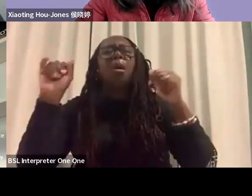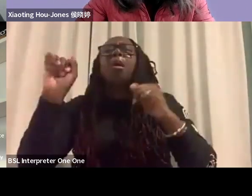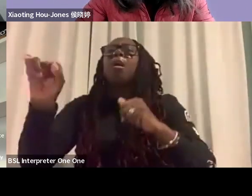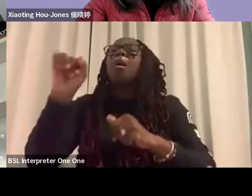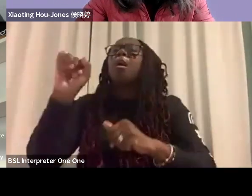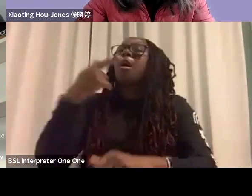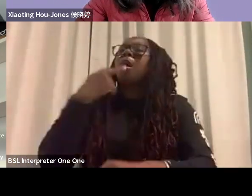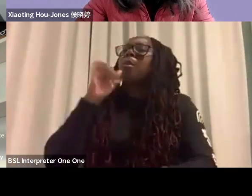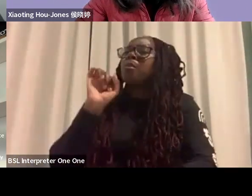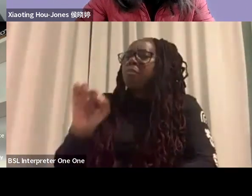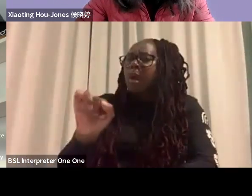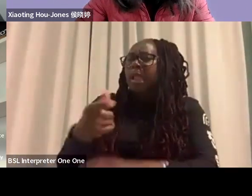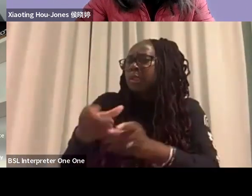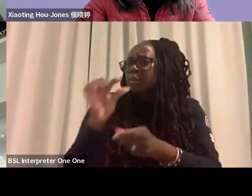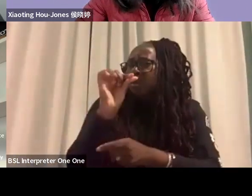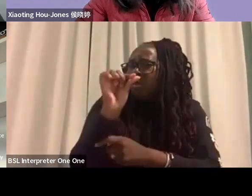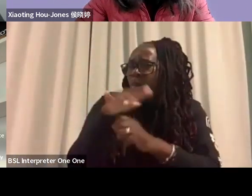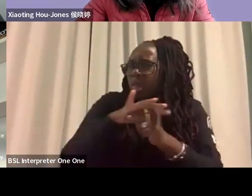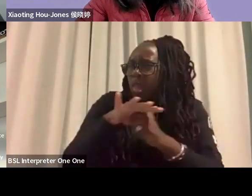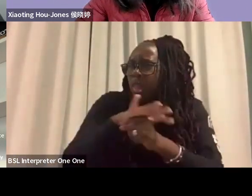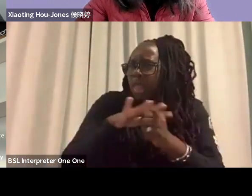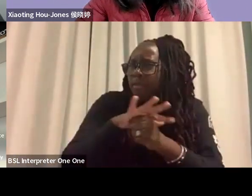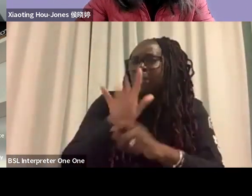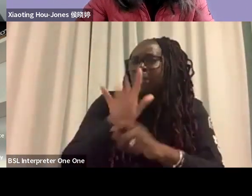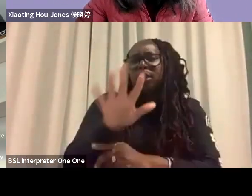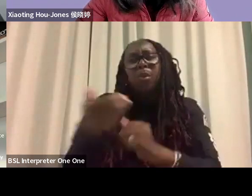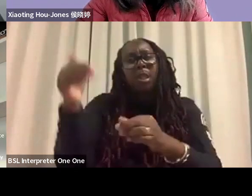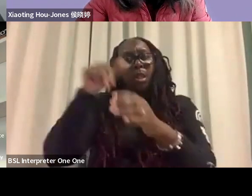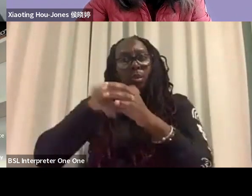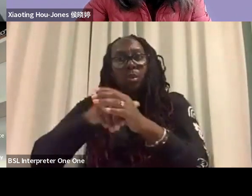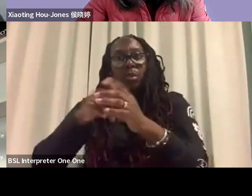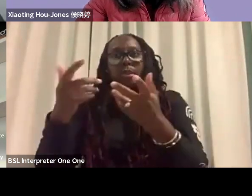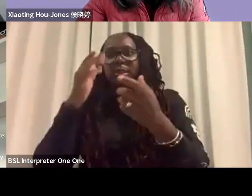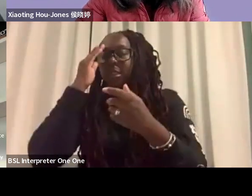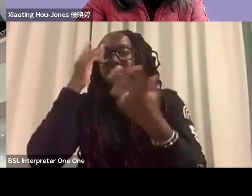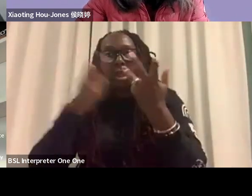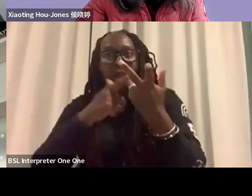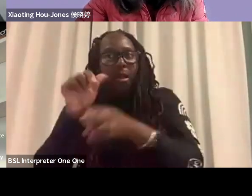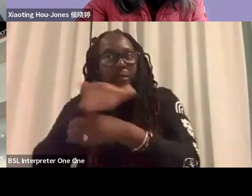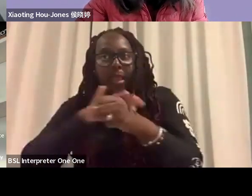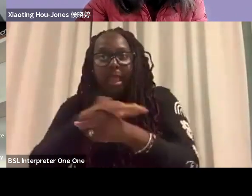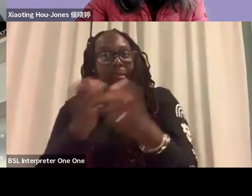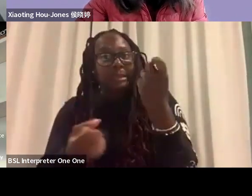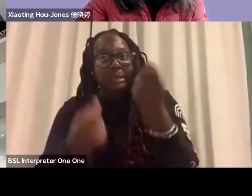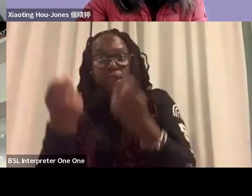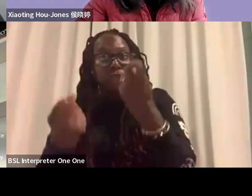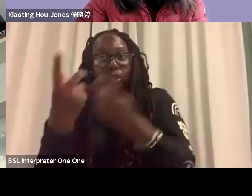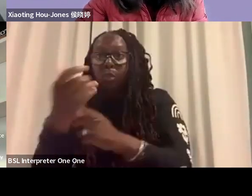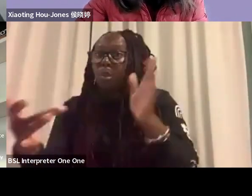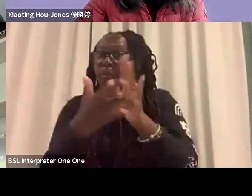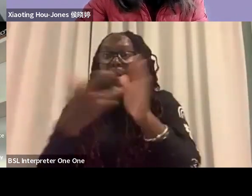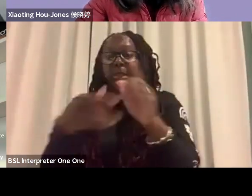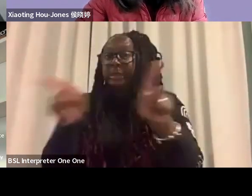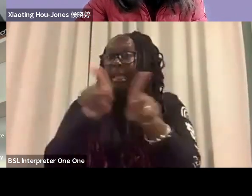considering the little scope of the project, but also including some other dimensions and issues that are so important